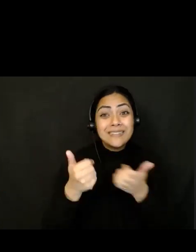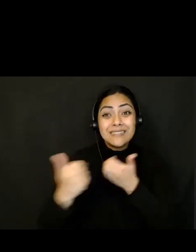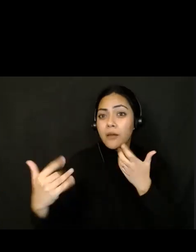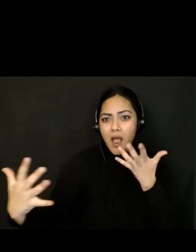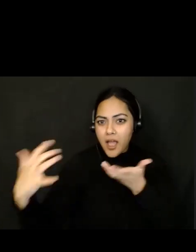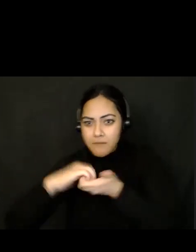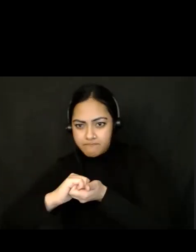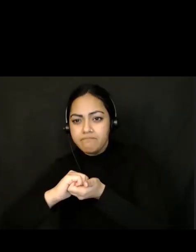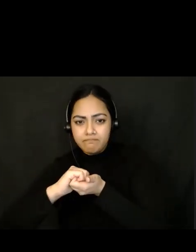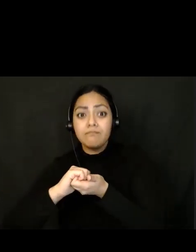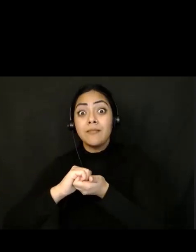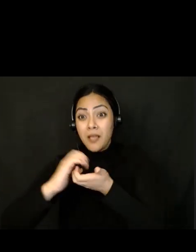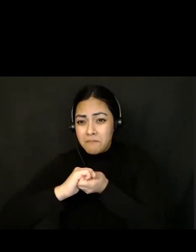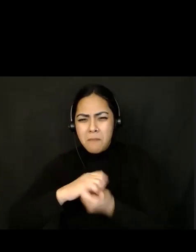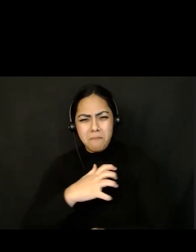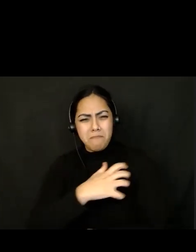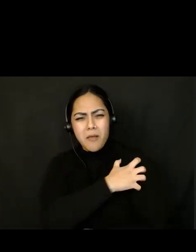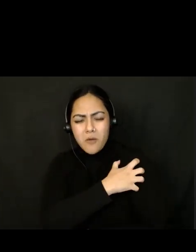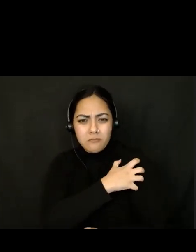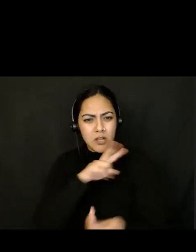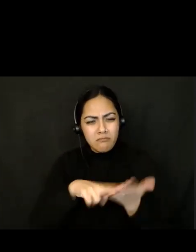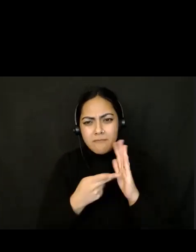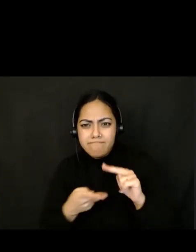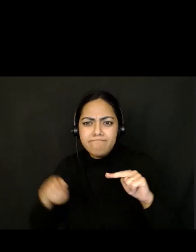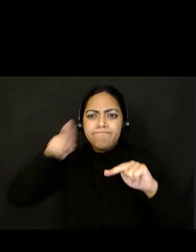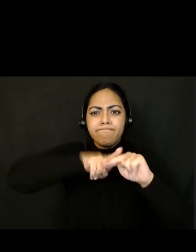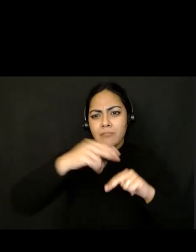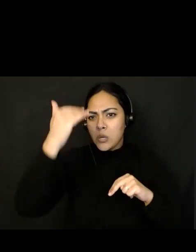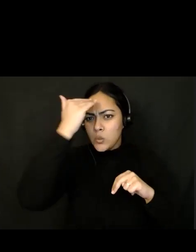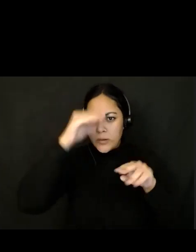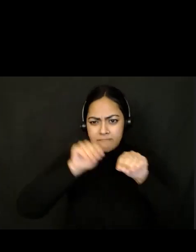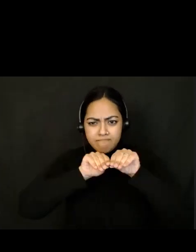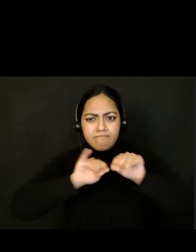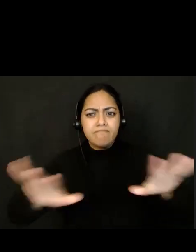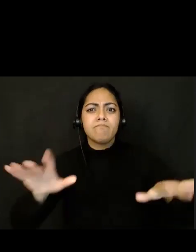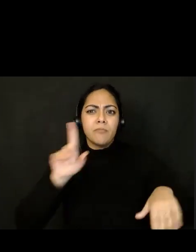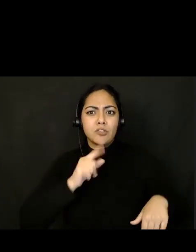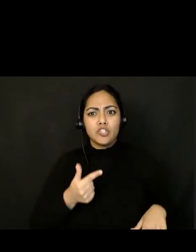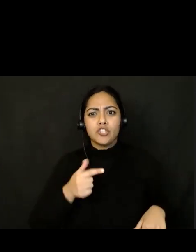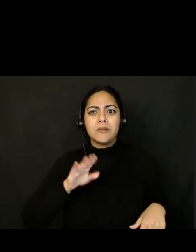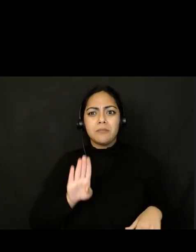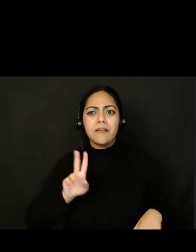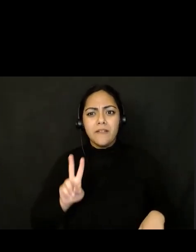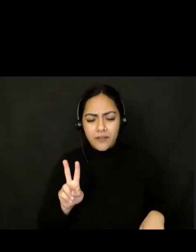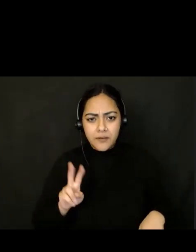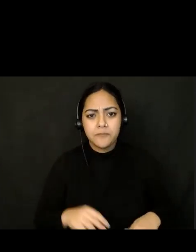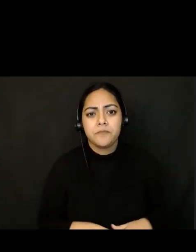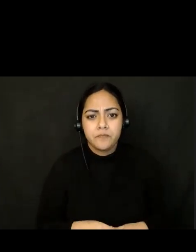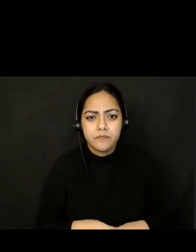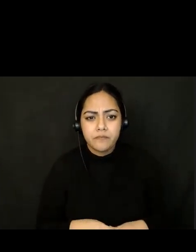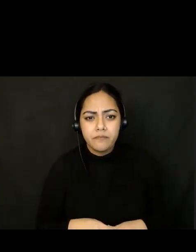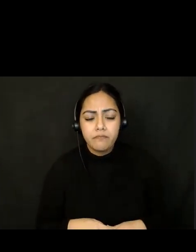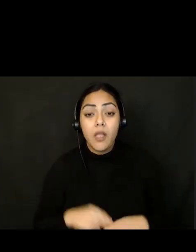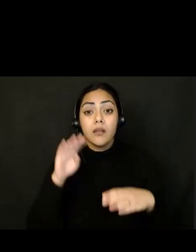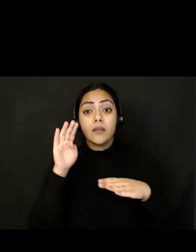expands awareness about gender-based violence across society. And intersectoral cooperation also means that